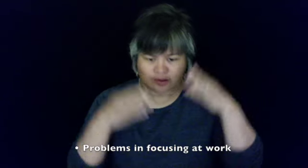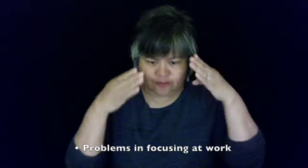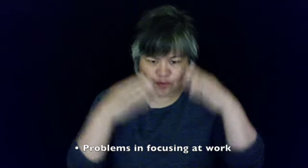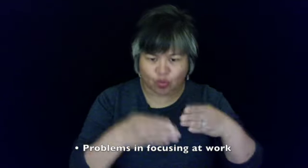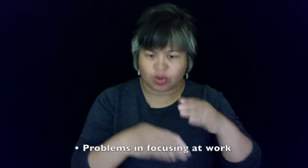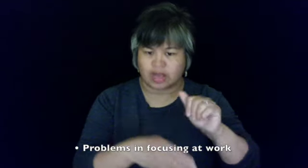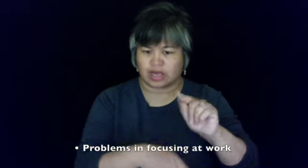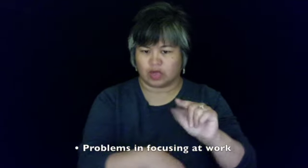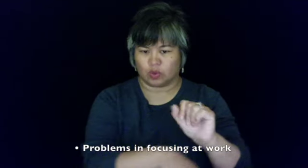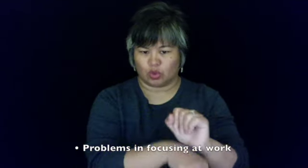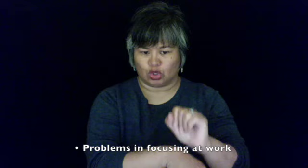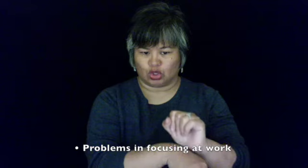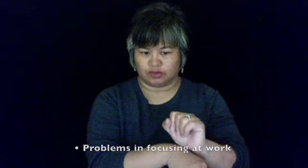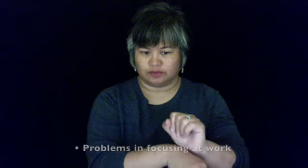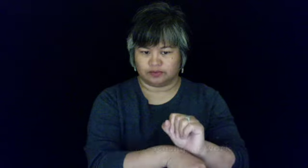problems in focusing at work,